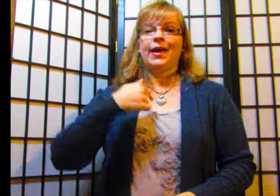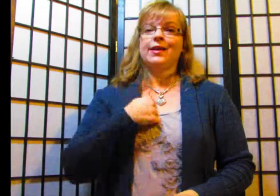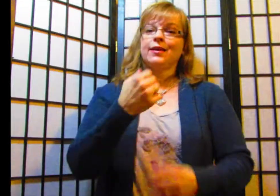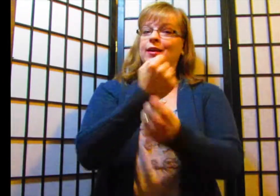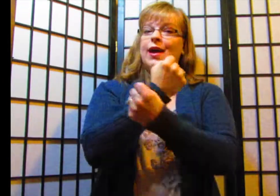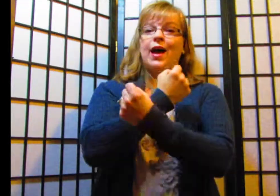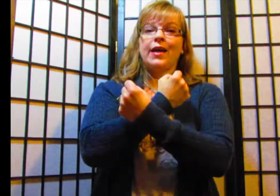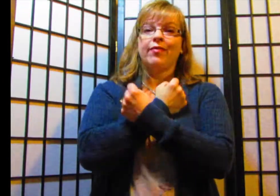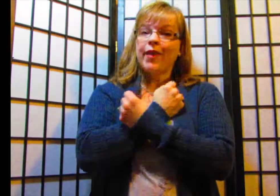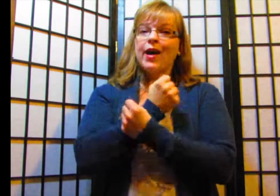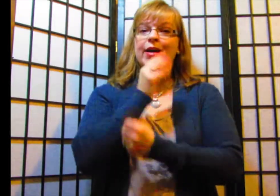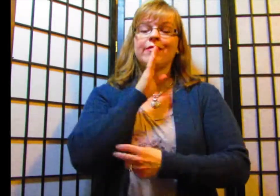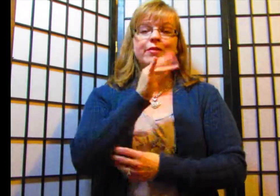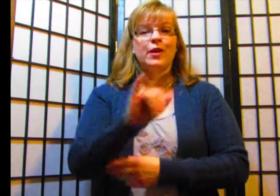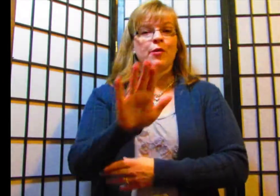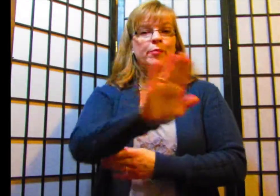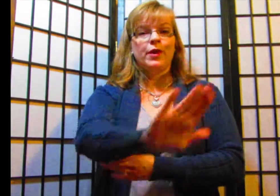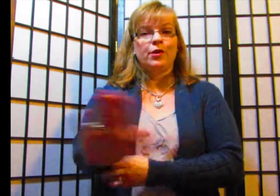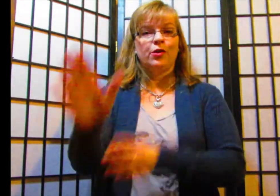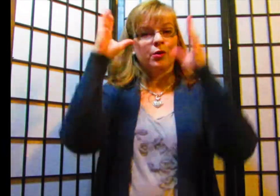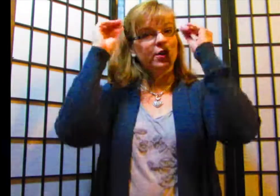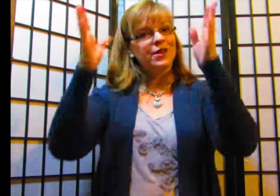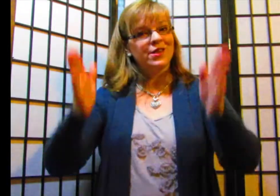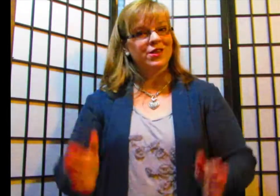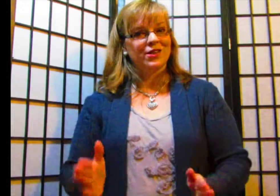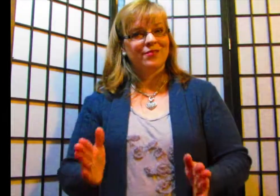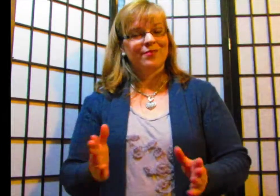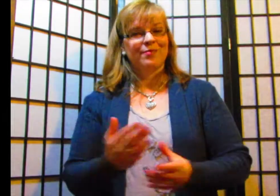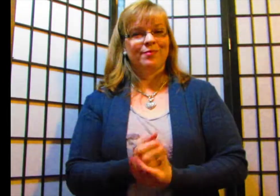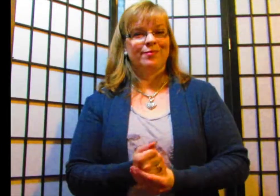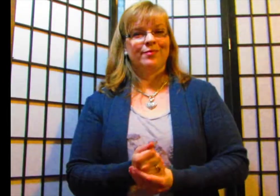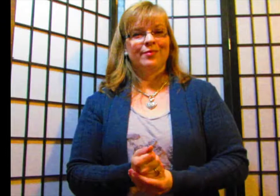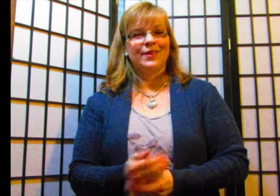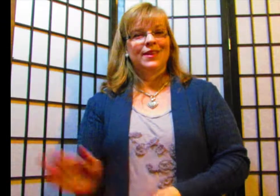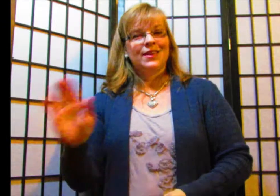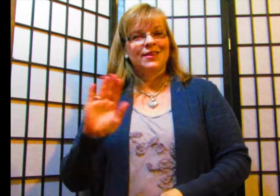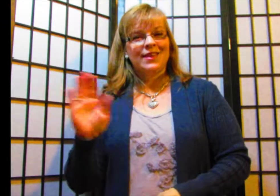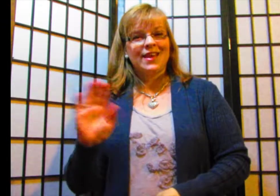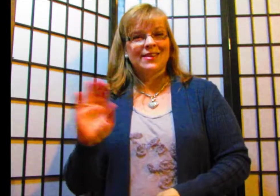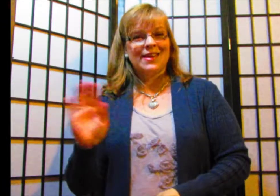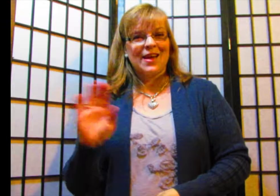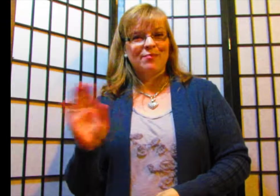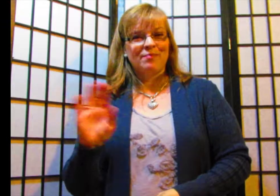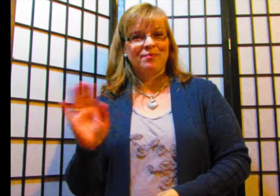And I love being your teacher. See you next time.